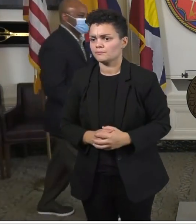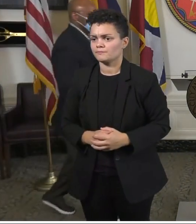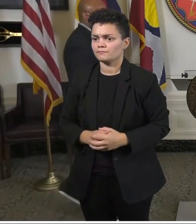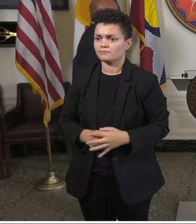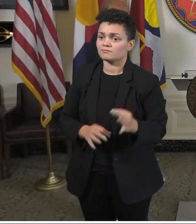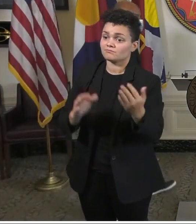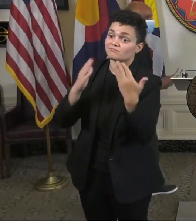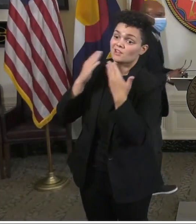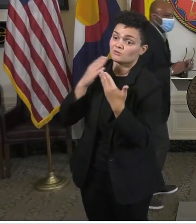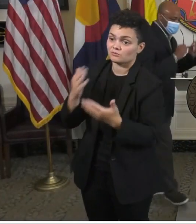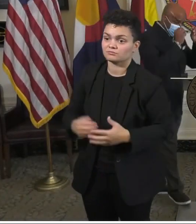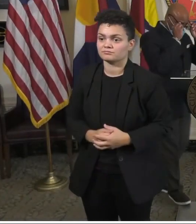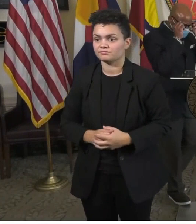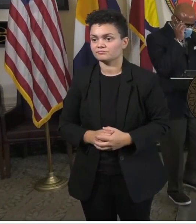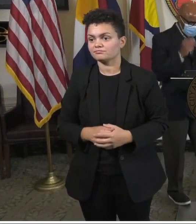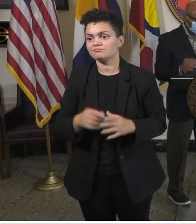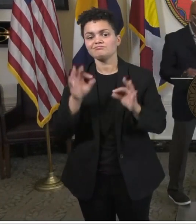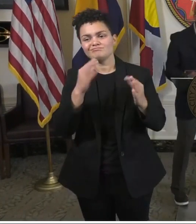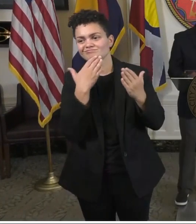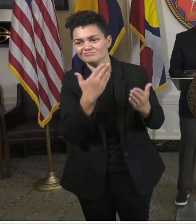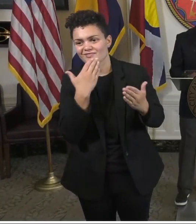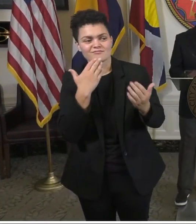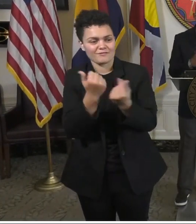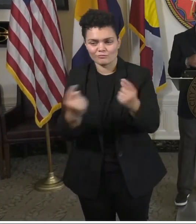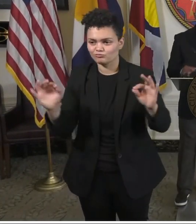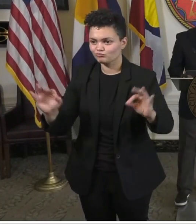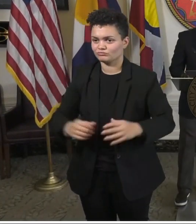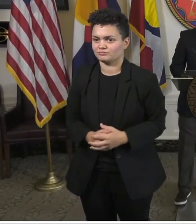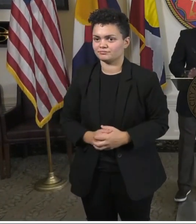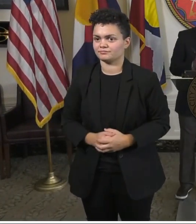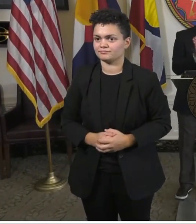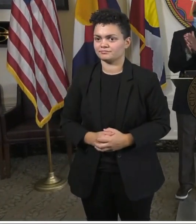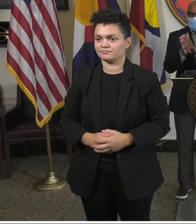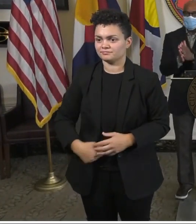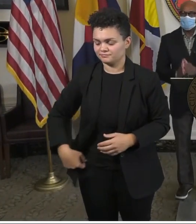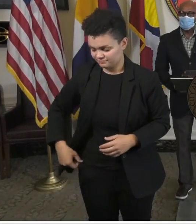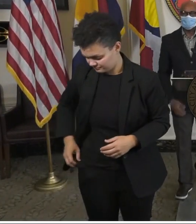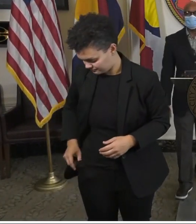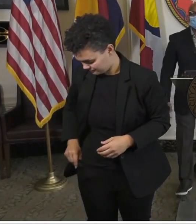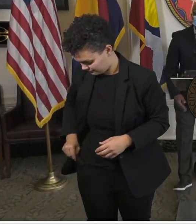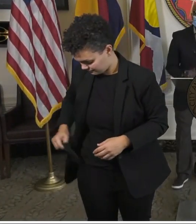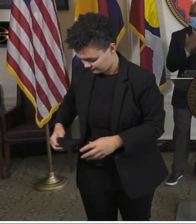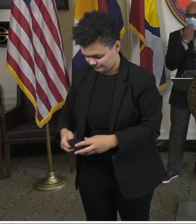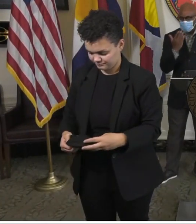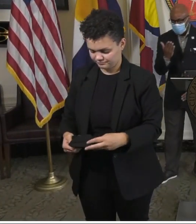All right, thank you all. Thank you, everyone. Thank you all.